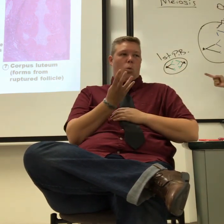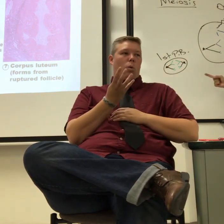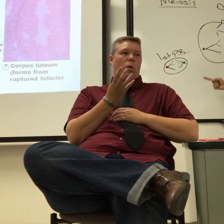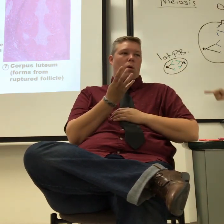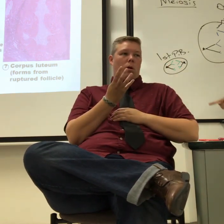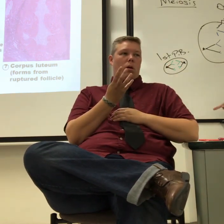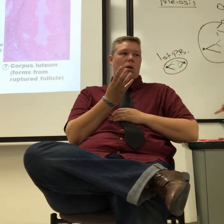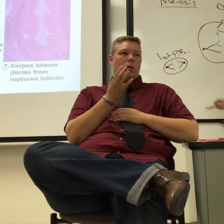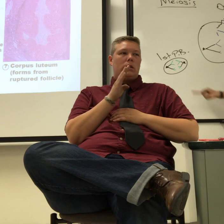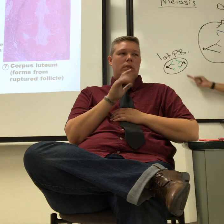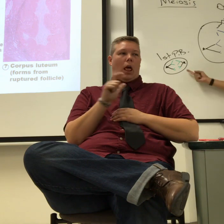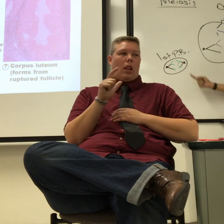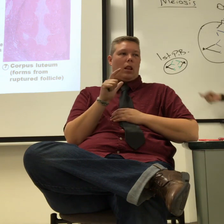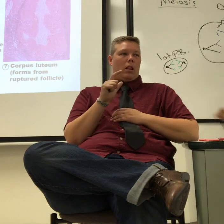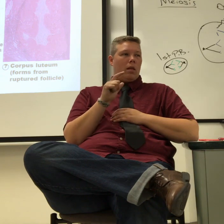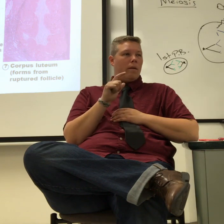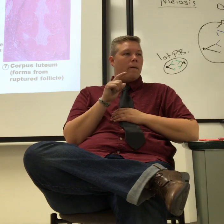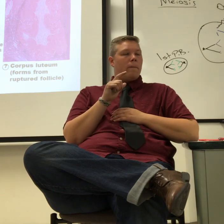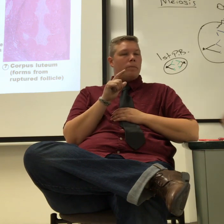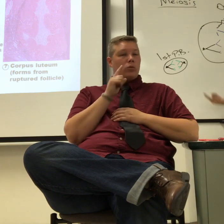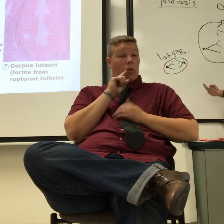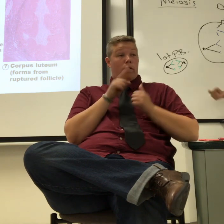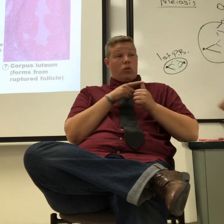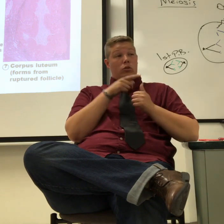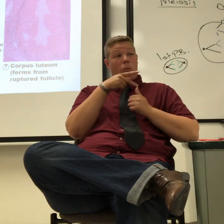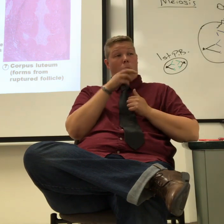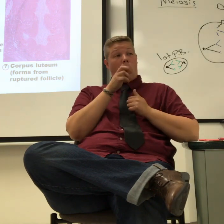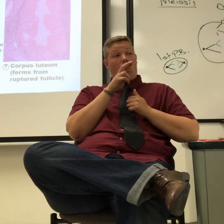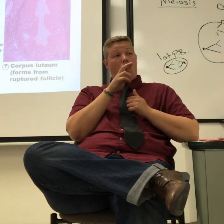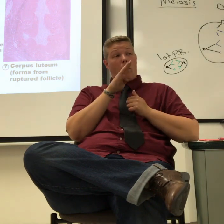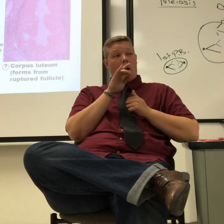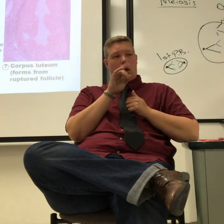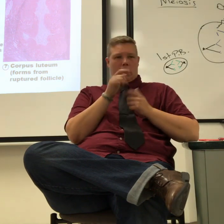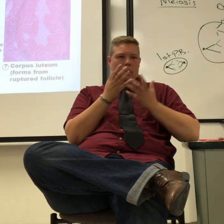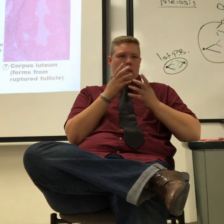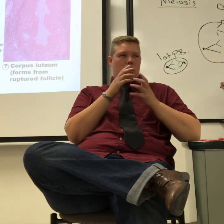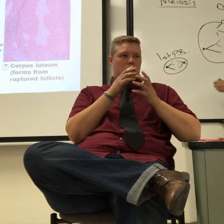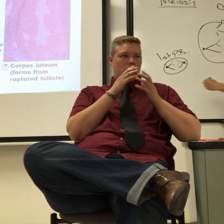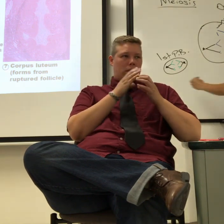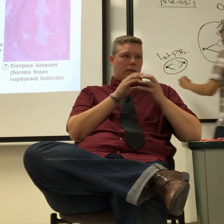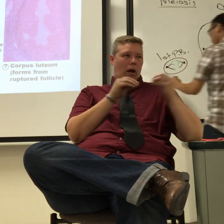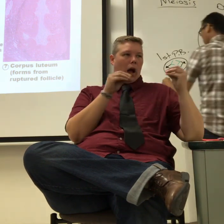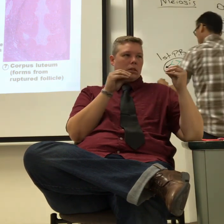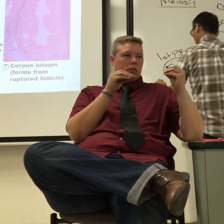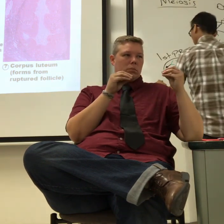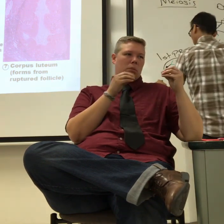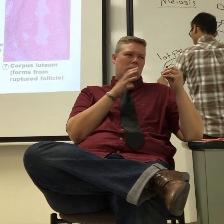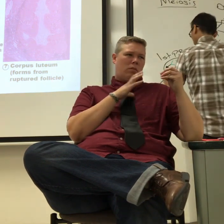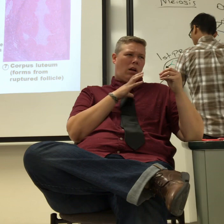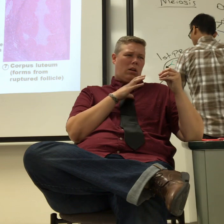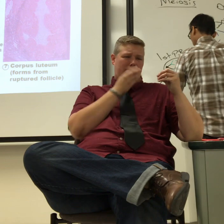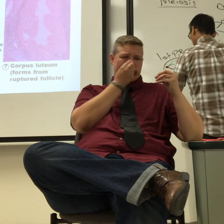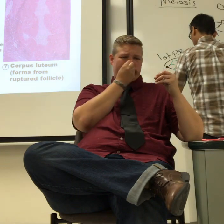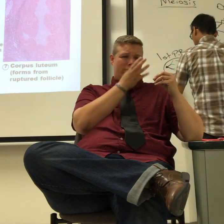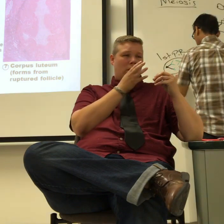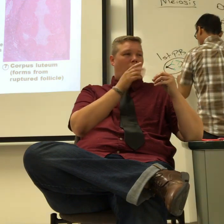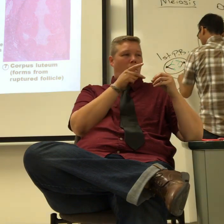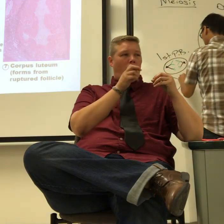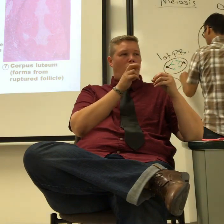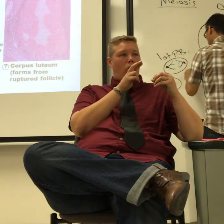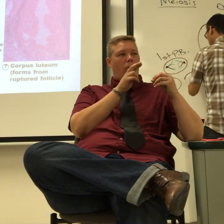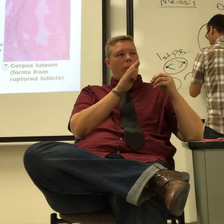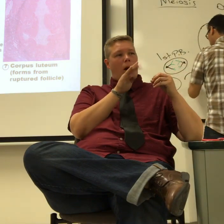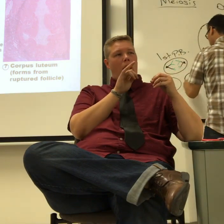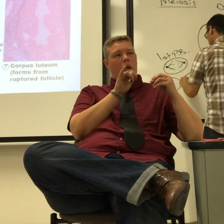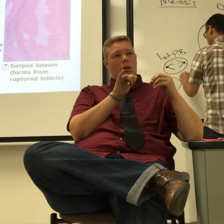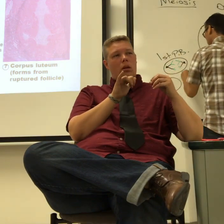4. Let's do the first polar body first. Let's say it divides, but who cares? It's just a polar body, right? But this, for the